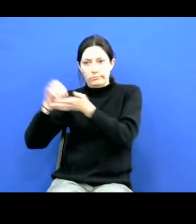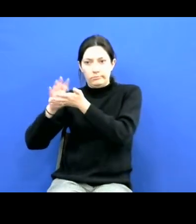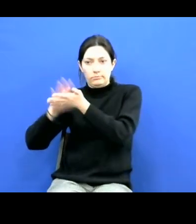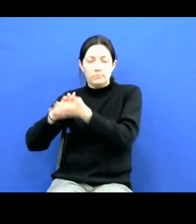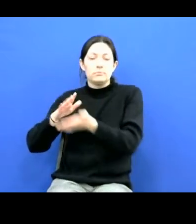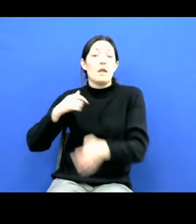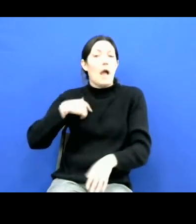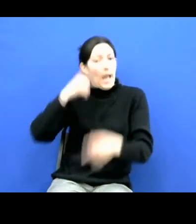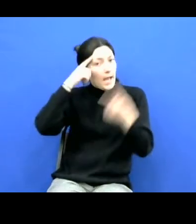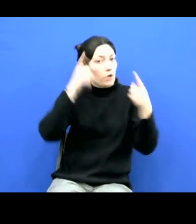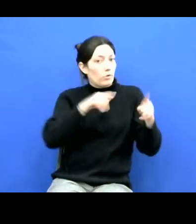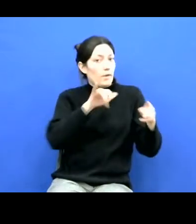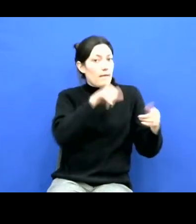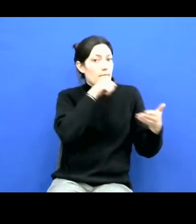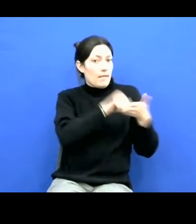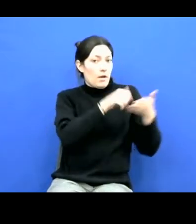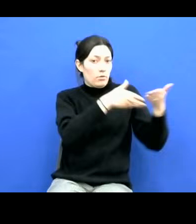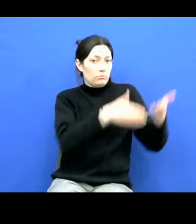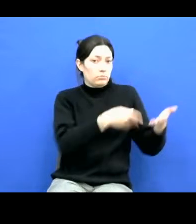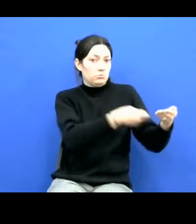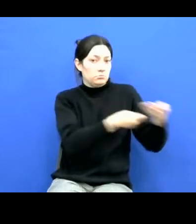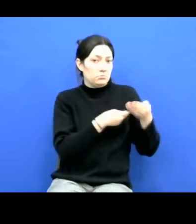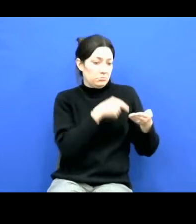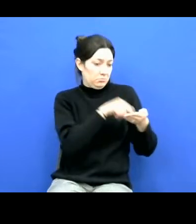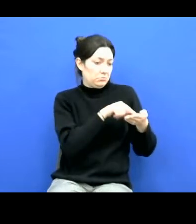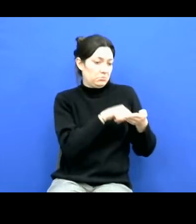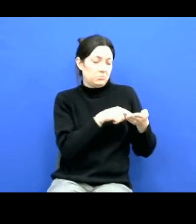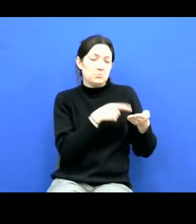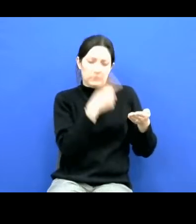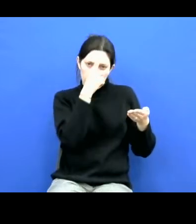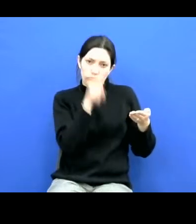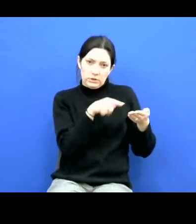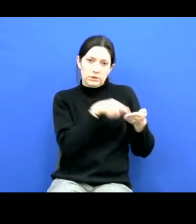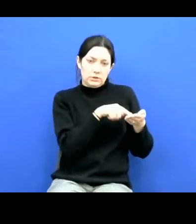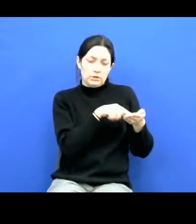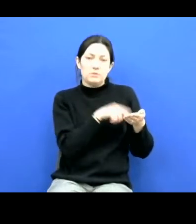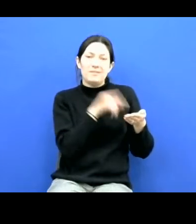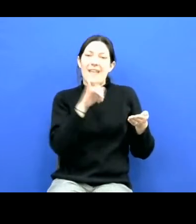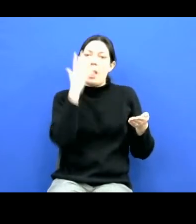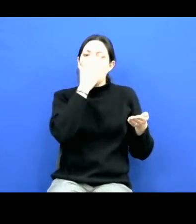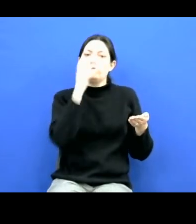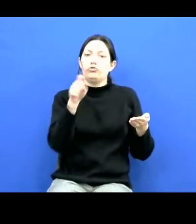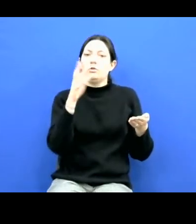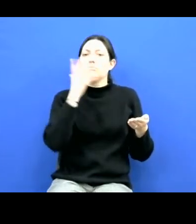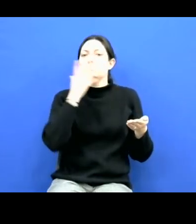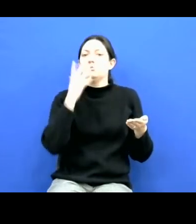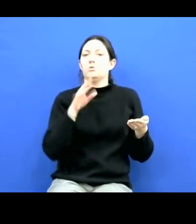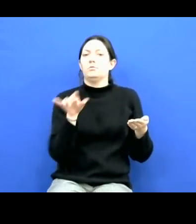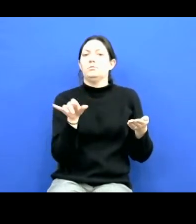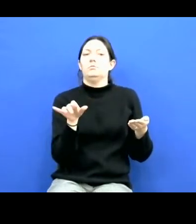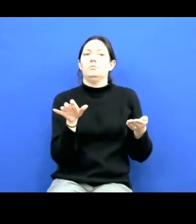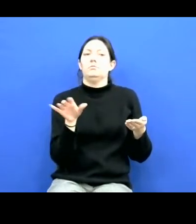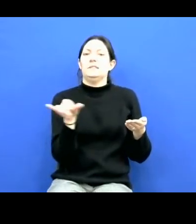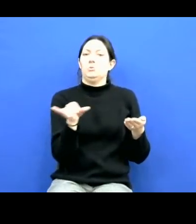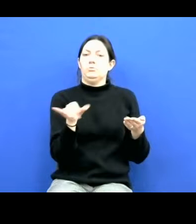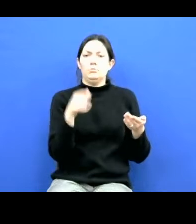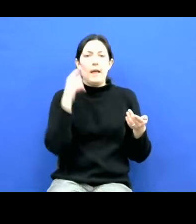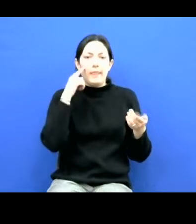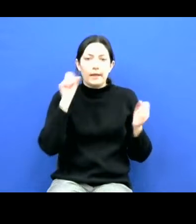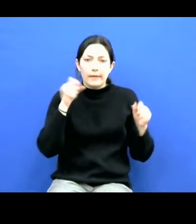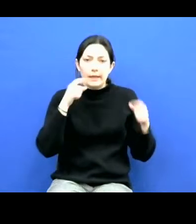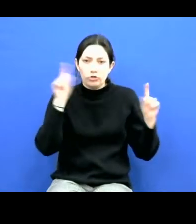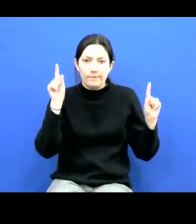that characteristic, or you know, the look and feel of that neighborhood. But I think it is eminently achievable, and I know